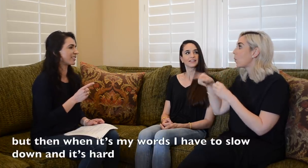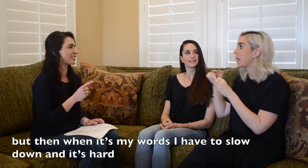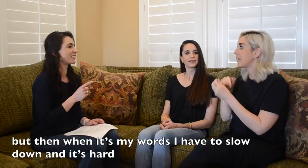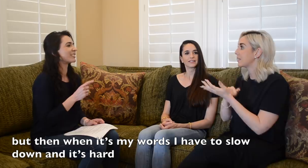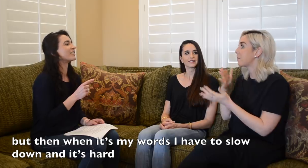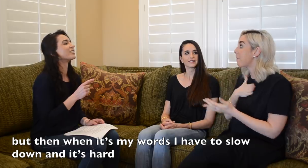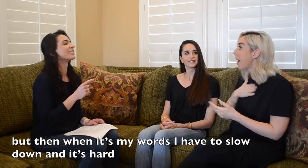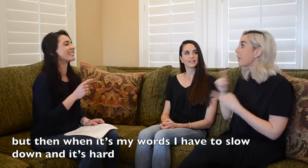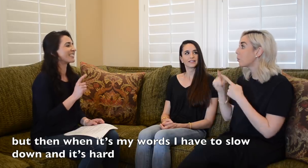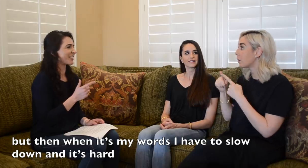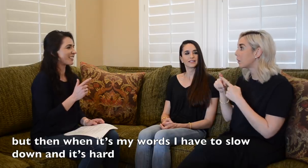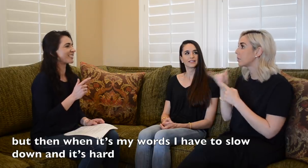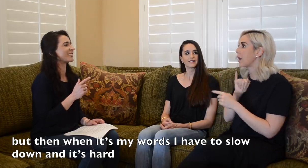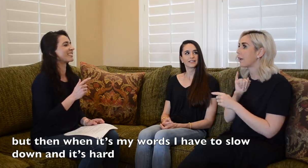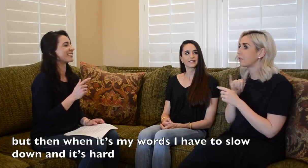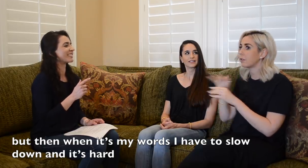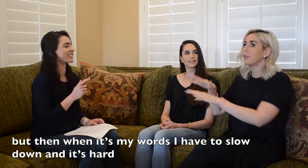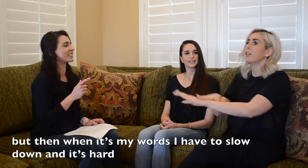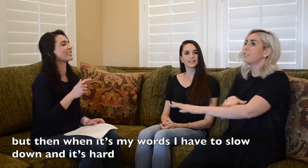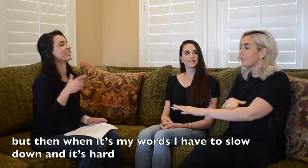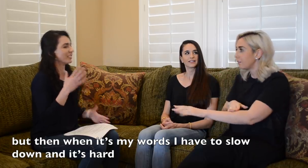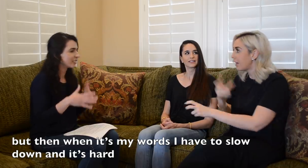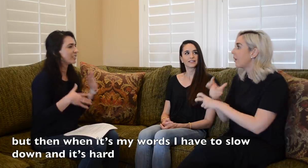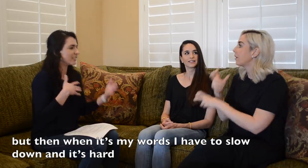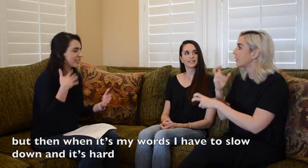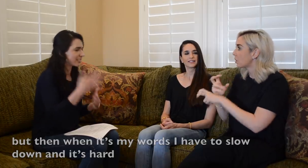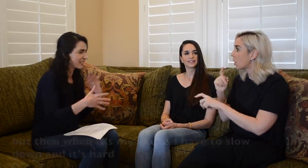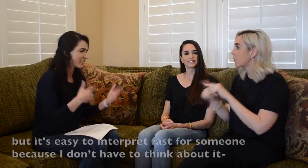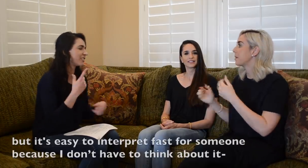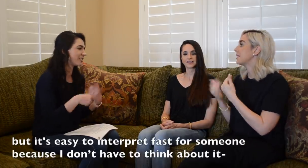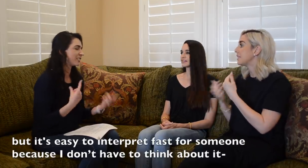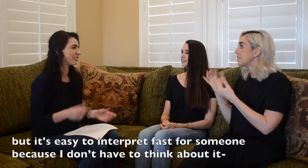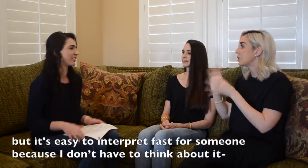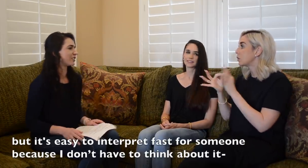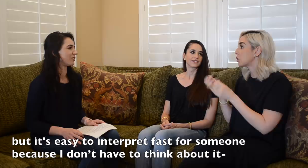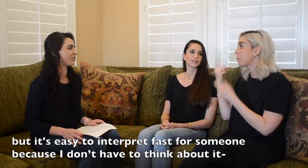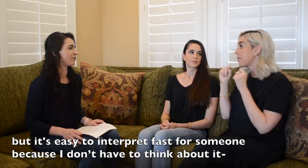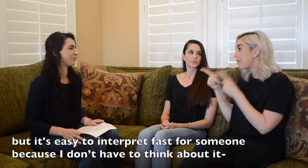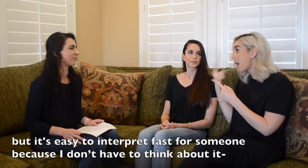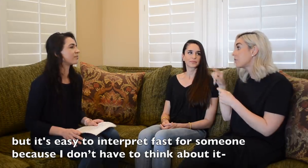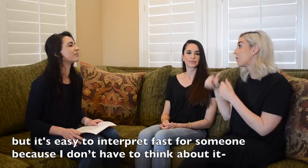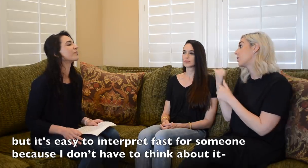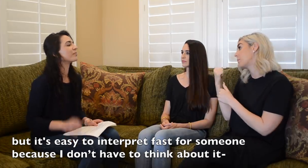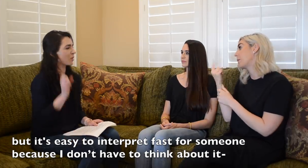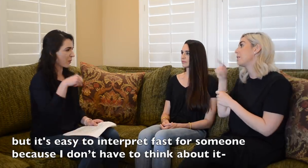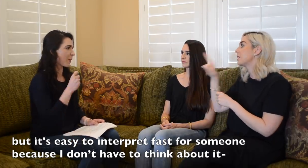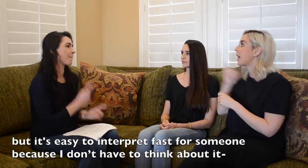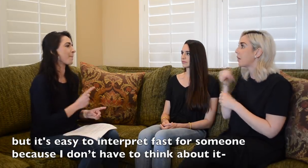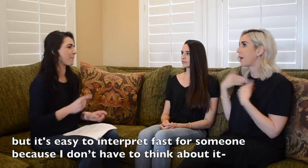when it's my words, I have to slow down and it's harder, but it's easy to interpret fast for someone because I don't have